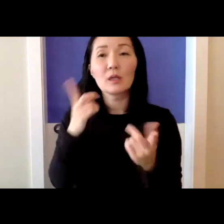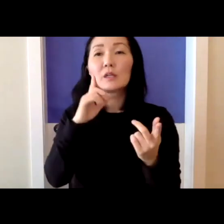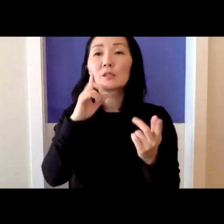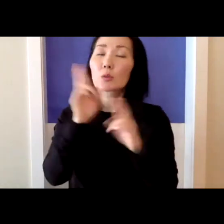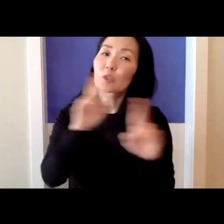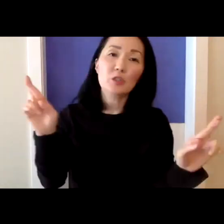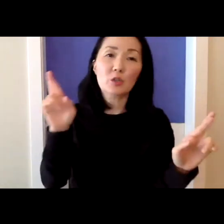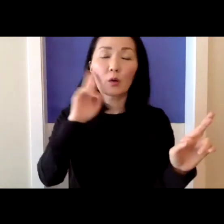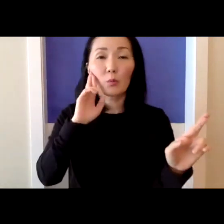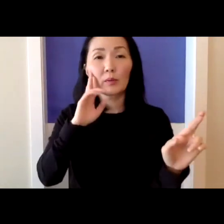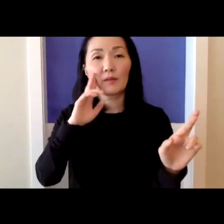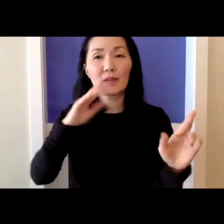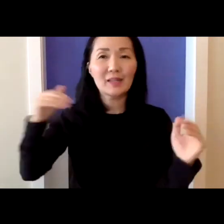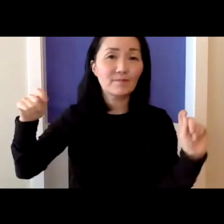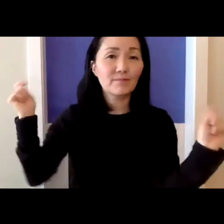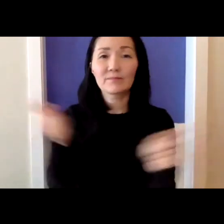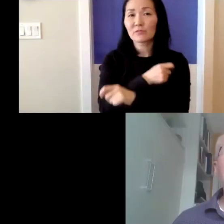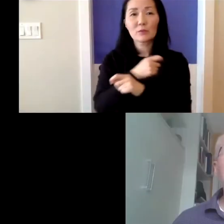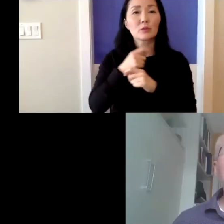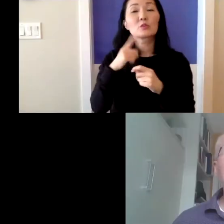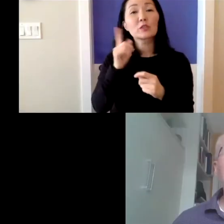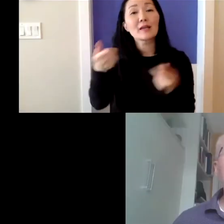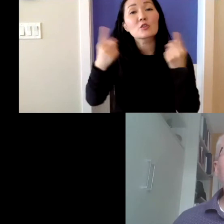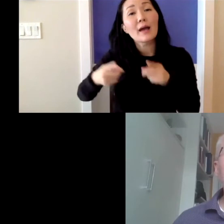occur. Thank you.